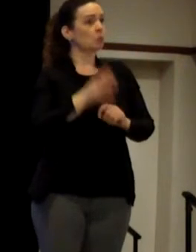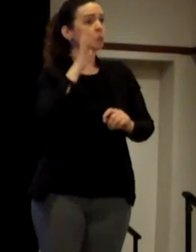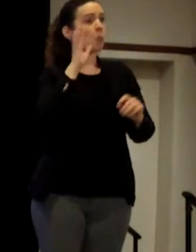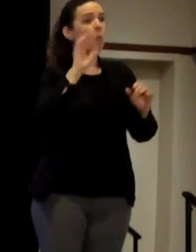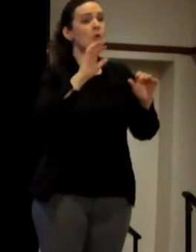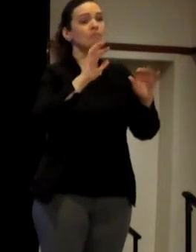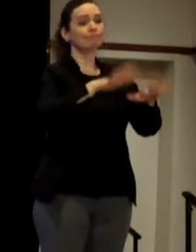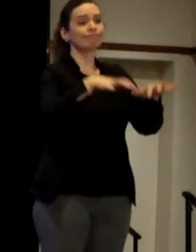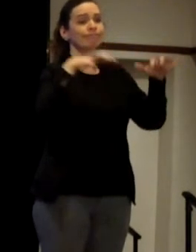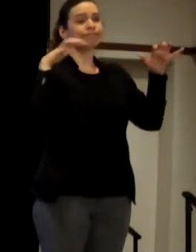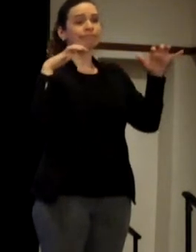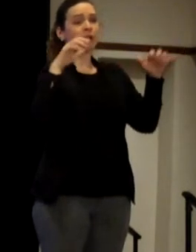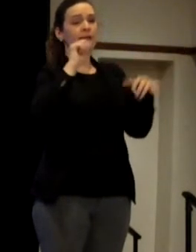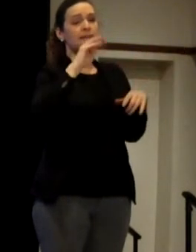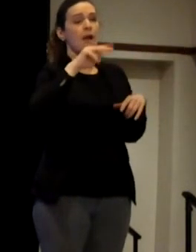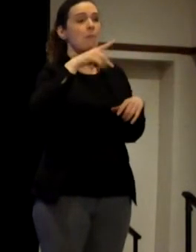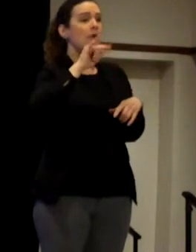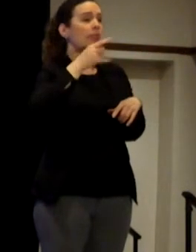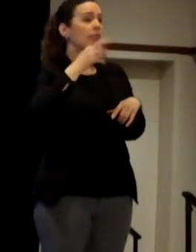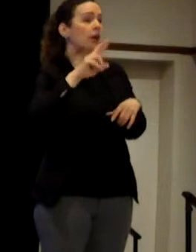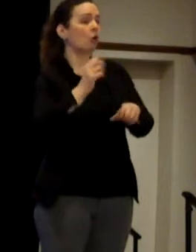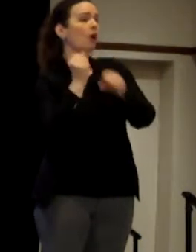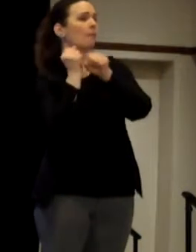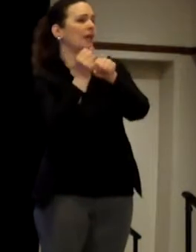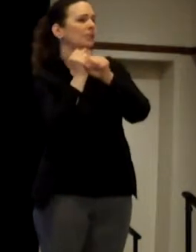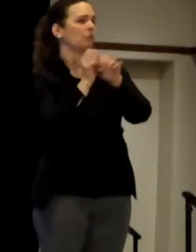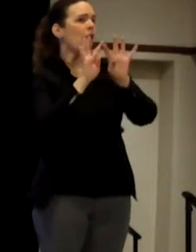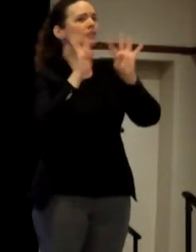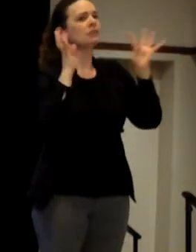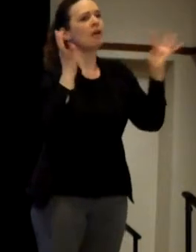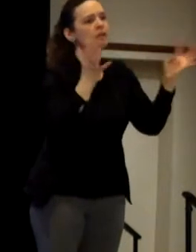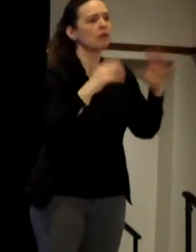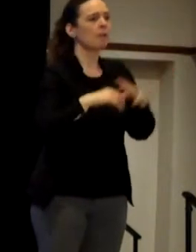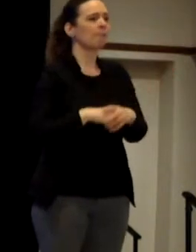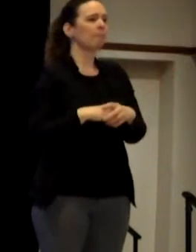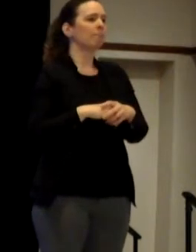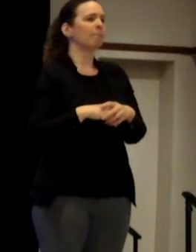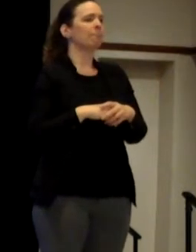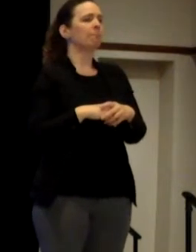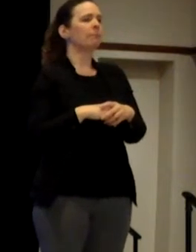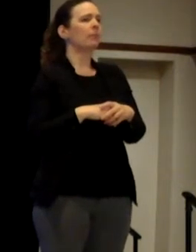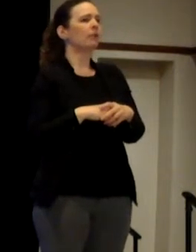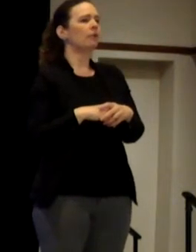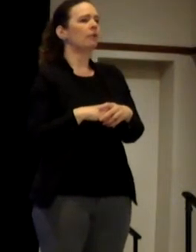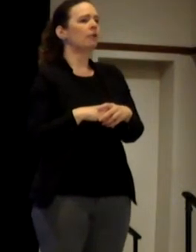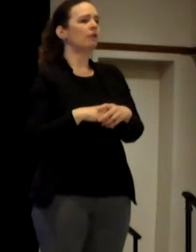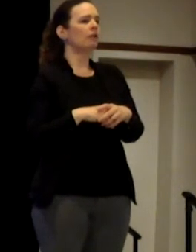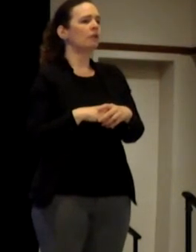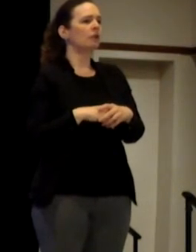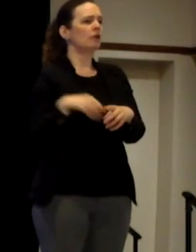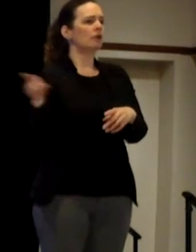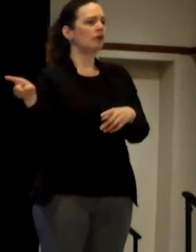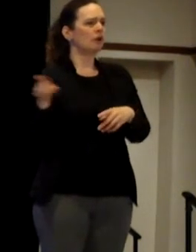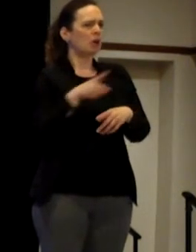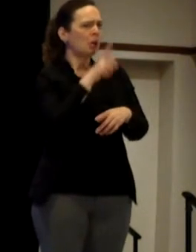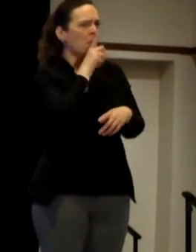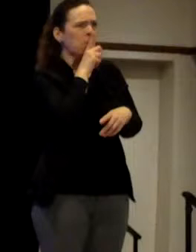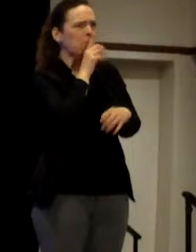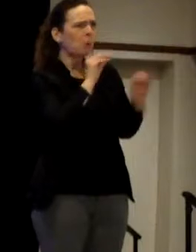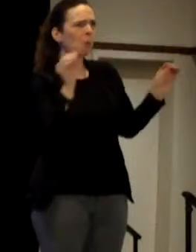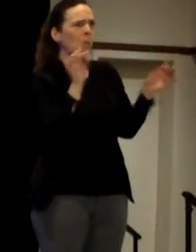further clarification. Testing and vaccinations were a requirement for sports, but it wasn't mentioned when it comes